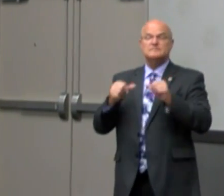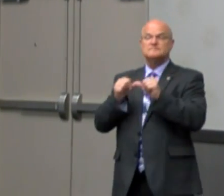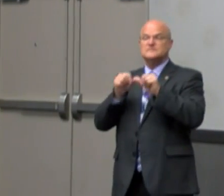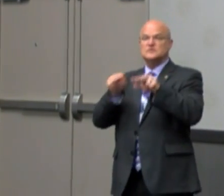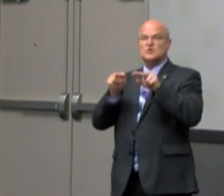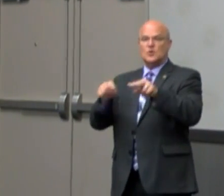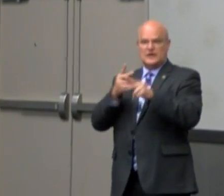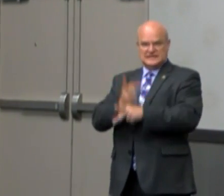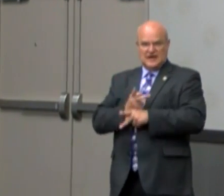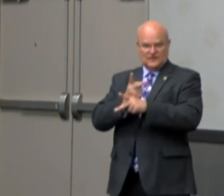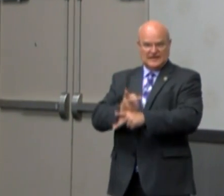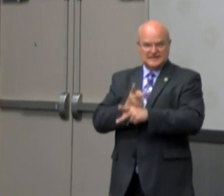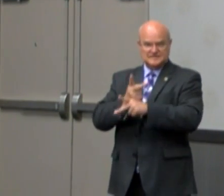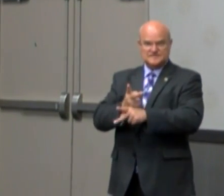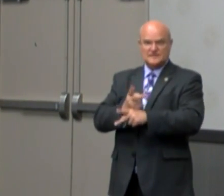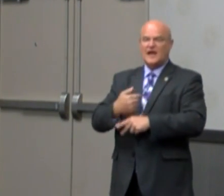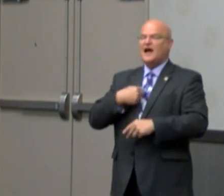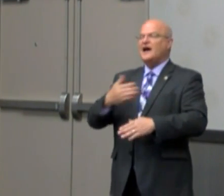watch very carefully.